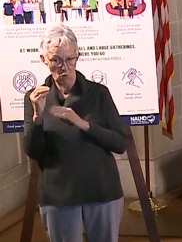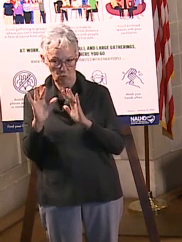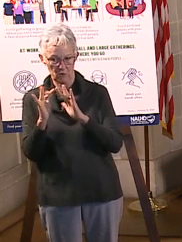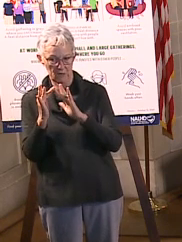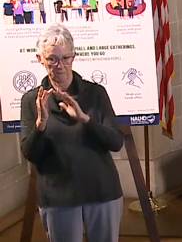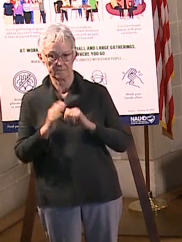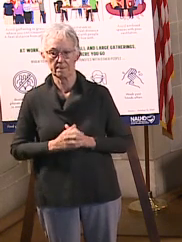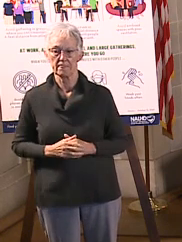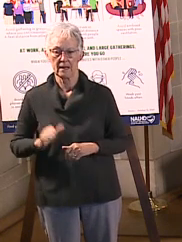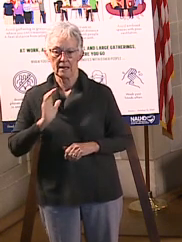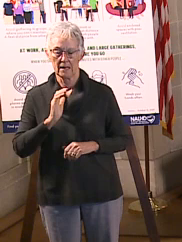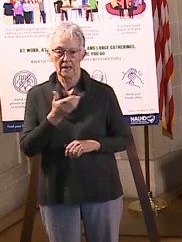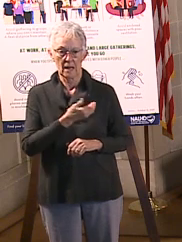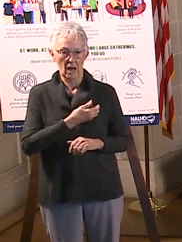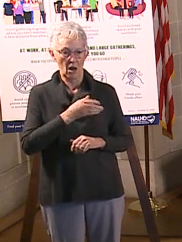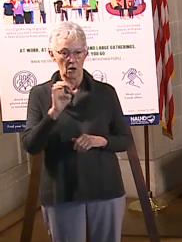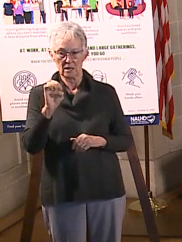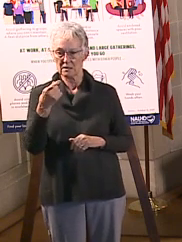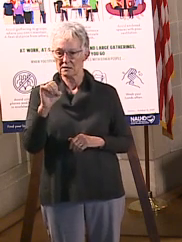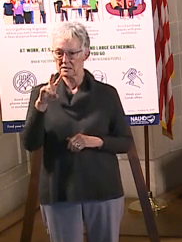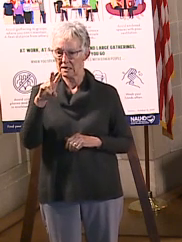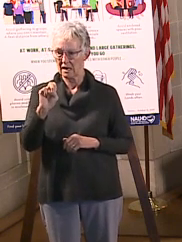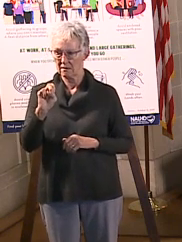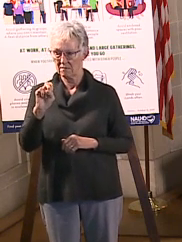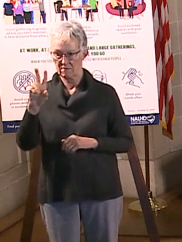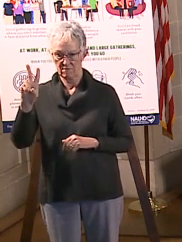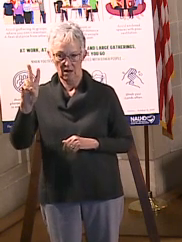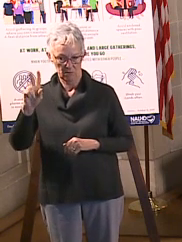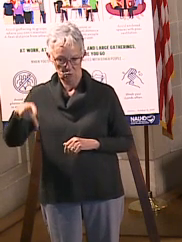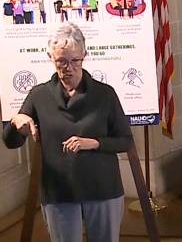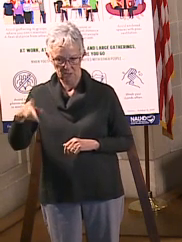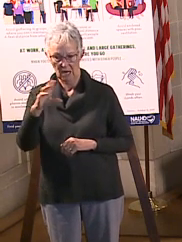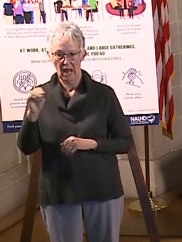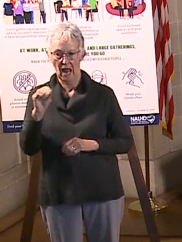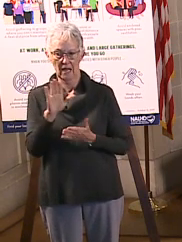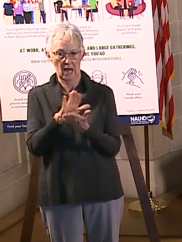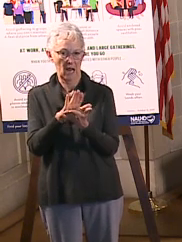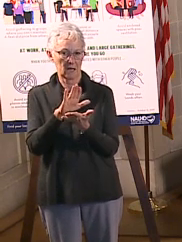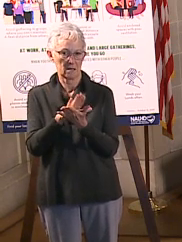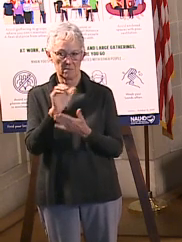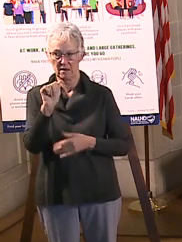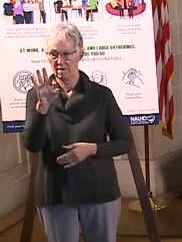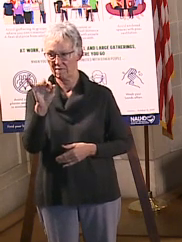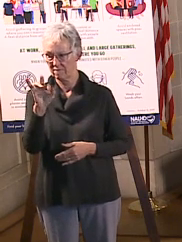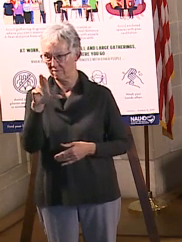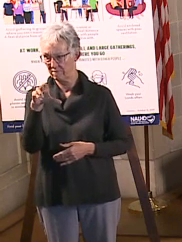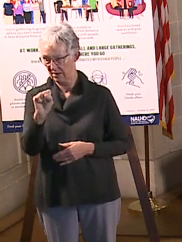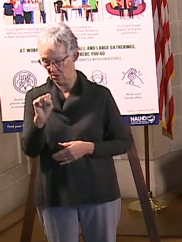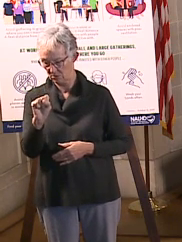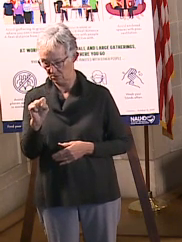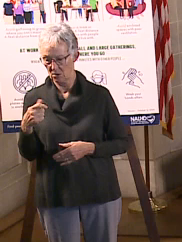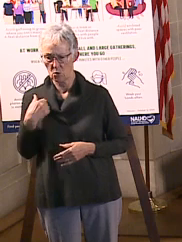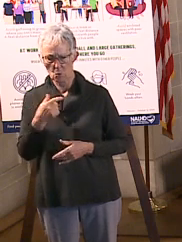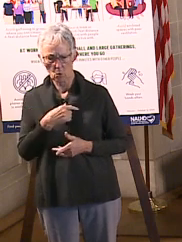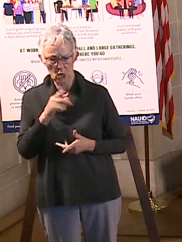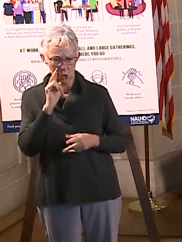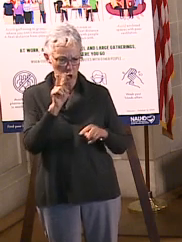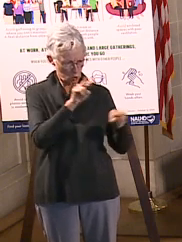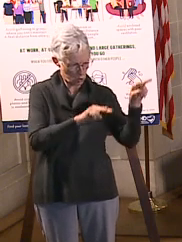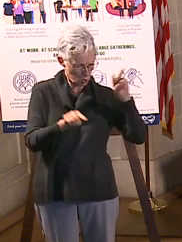university provost and executive vice president, as well as our other chief academic affairs officers, was to take a look at the academic